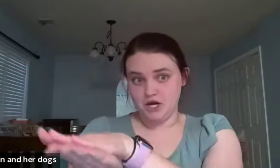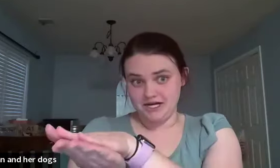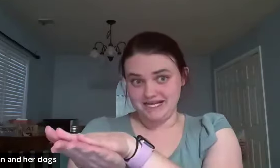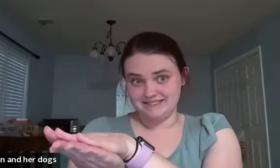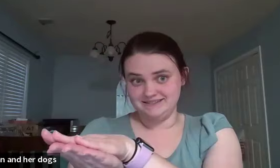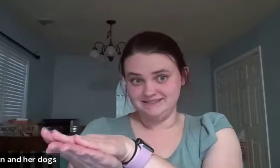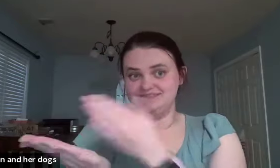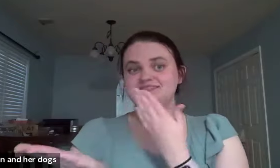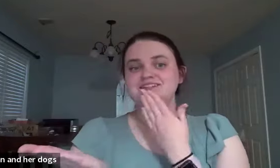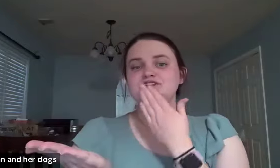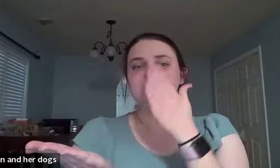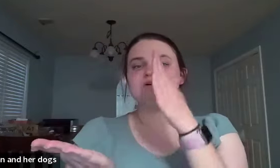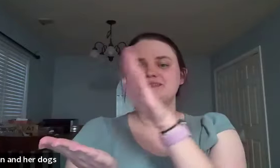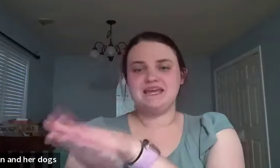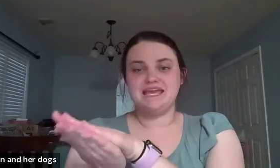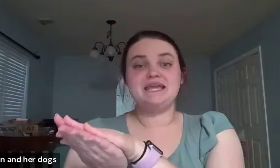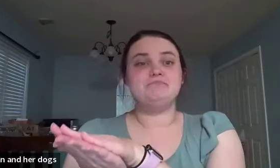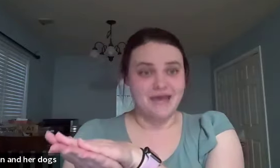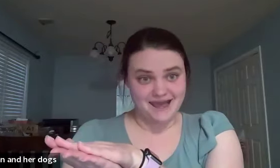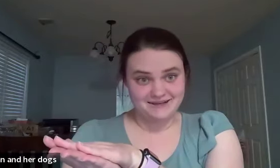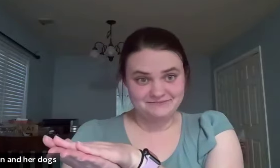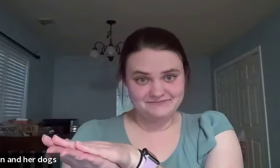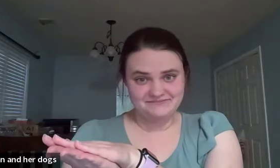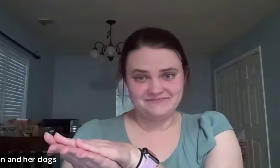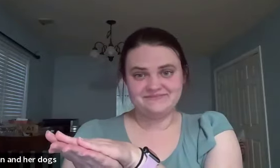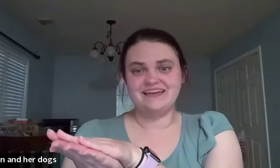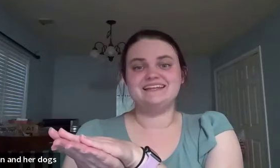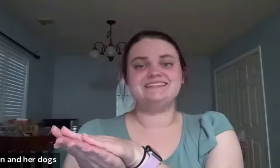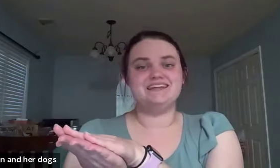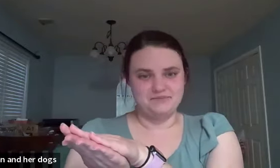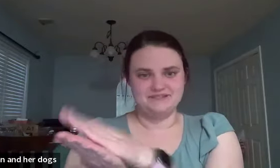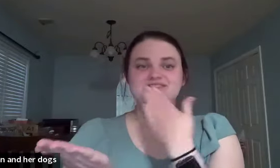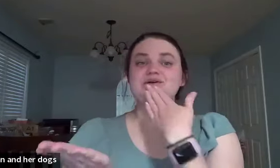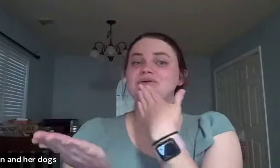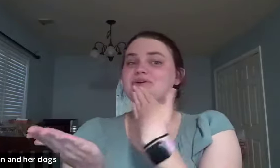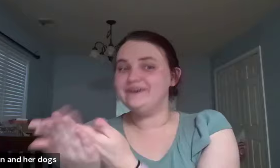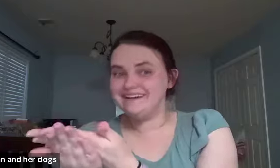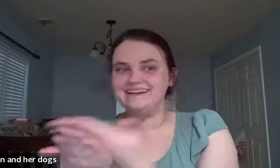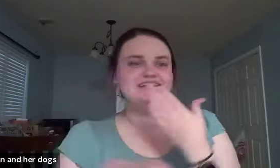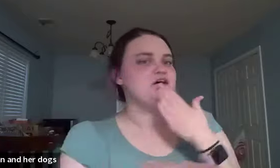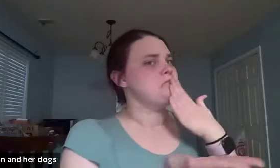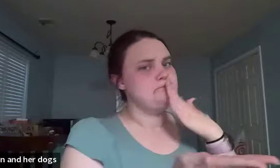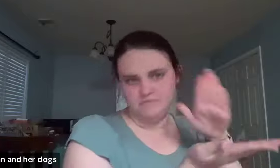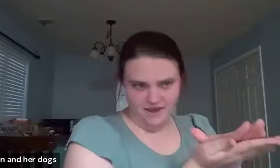turn it, you are saying bad. That is the opposite. So good,